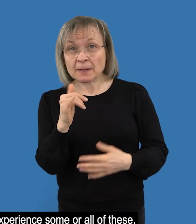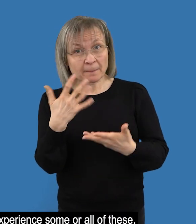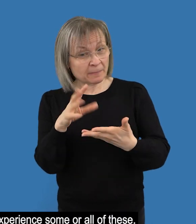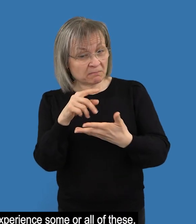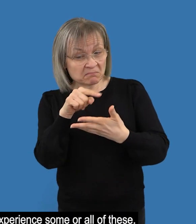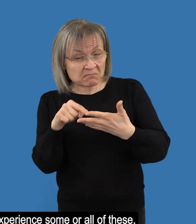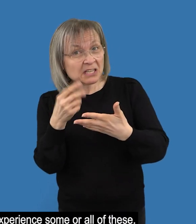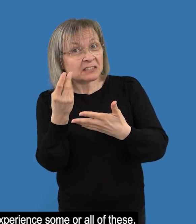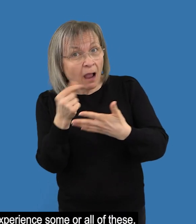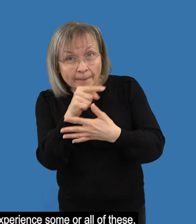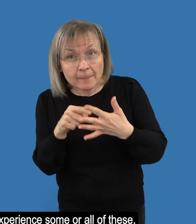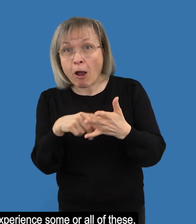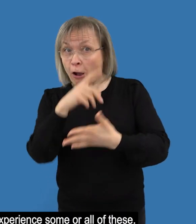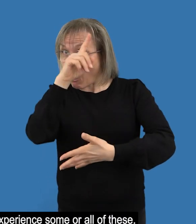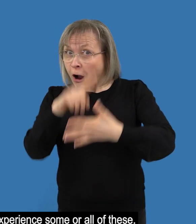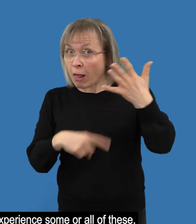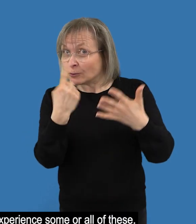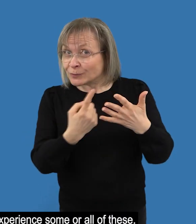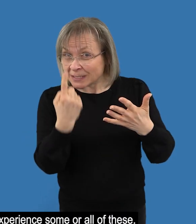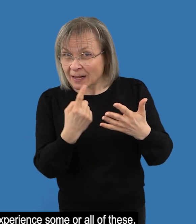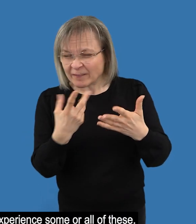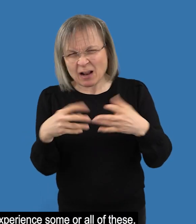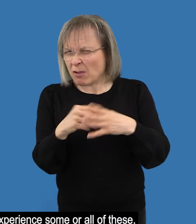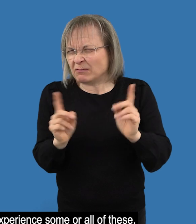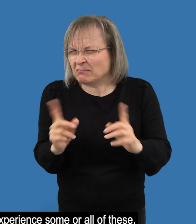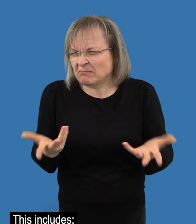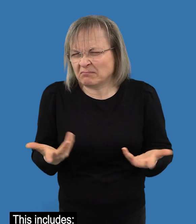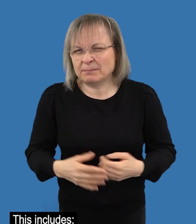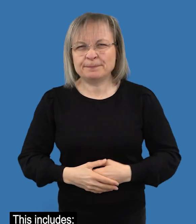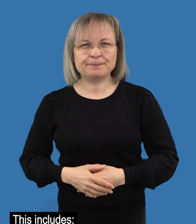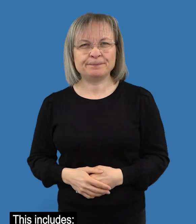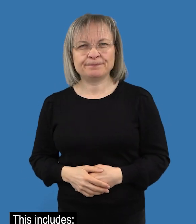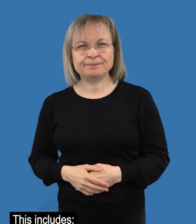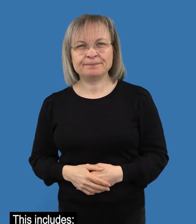You may experience some or all of these. This includes